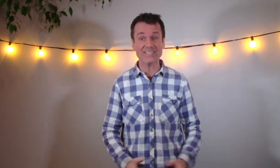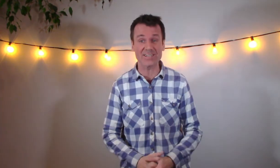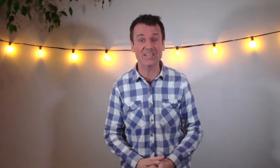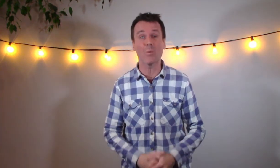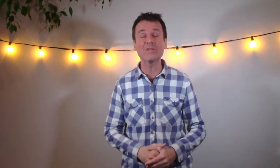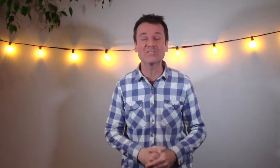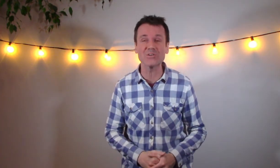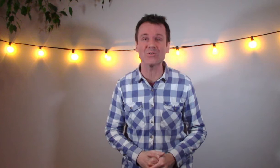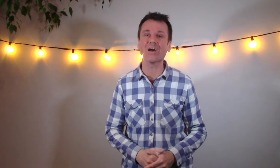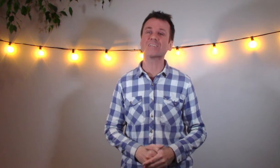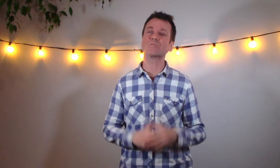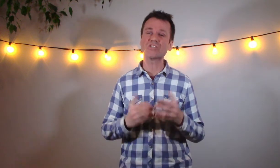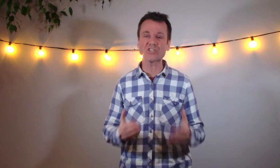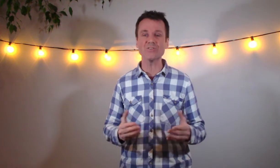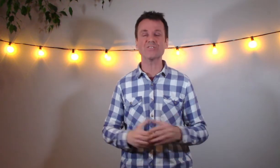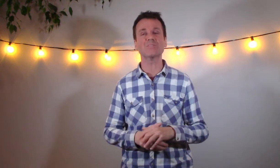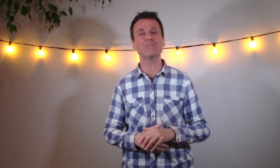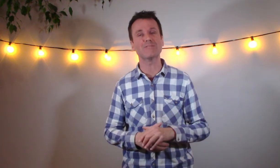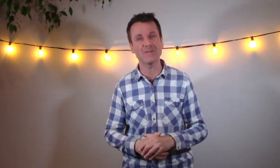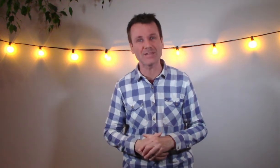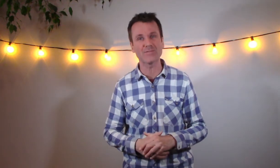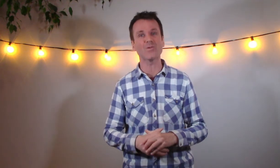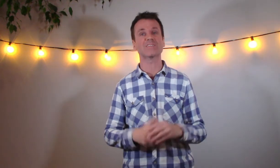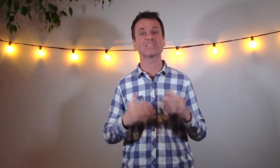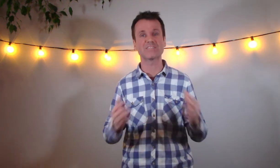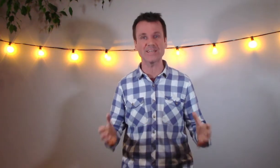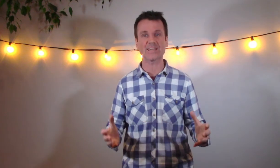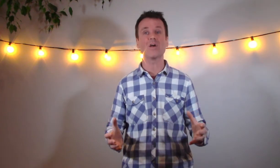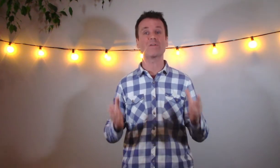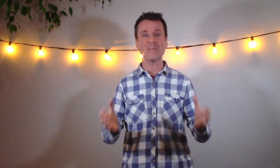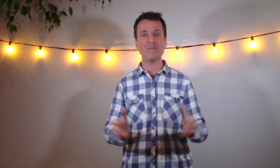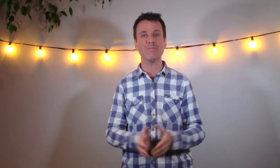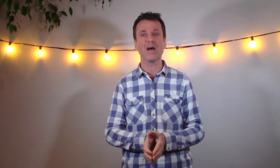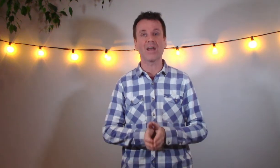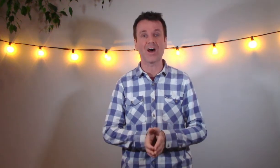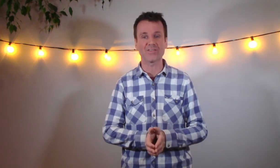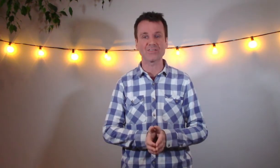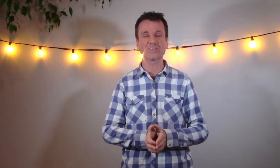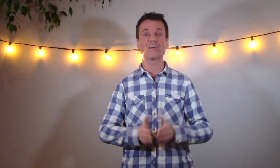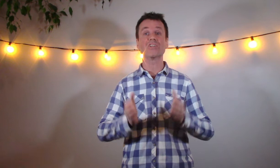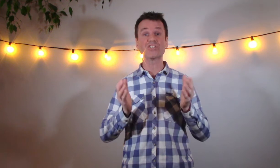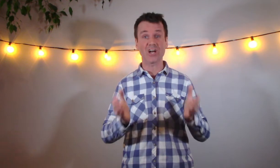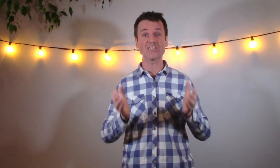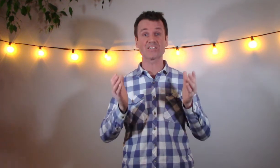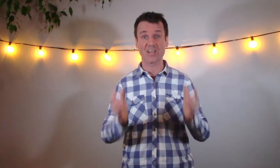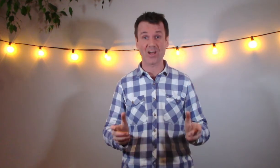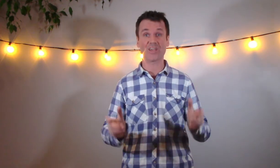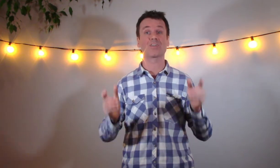Jesus will do as we choose to be faithful and stick with him and others, just like